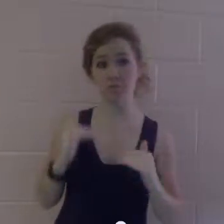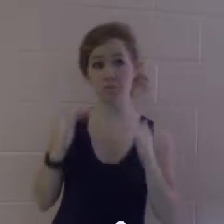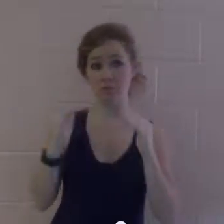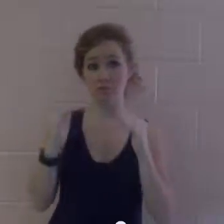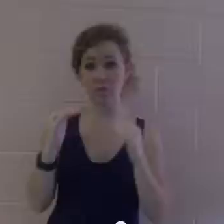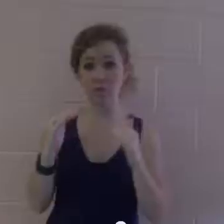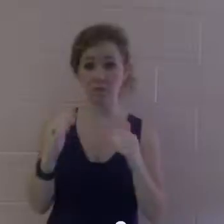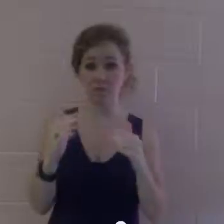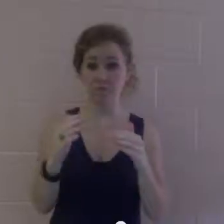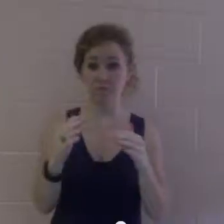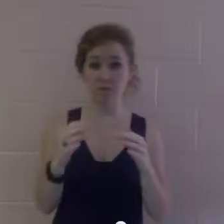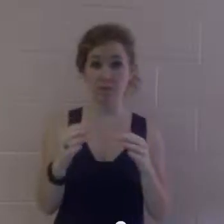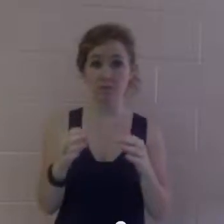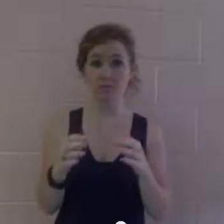These monkeys have levels